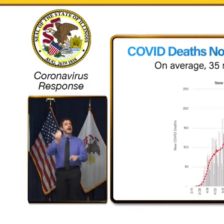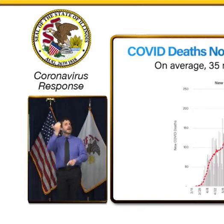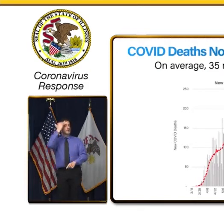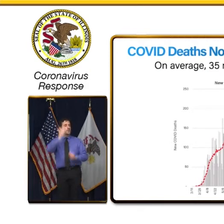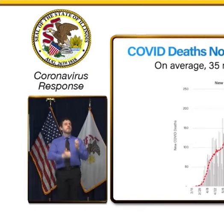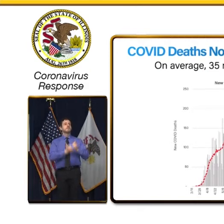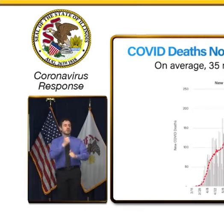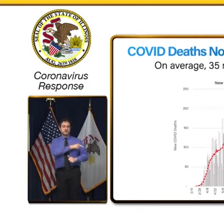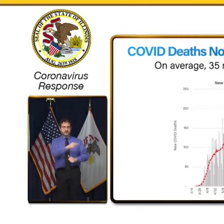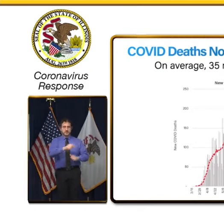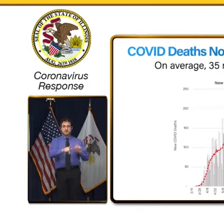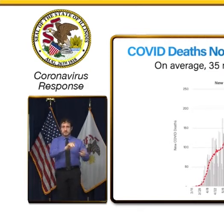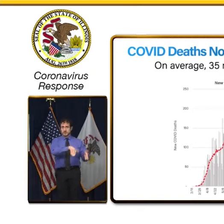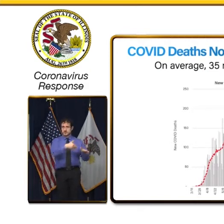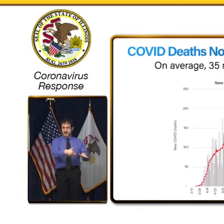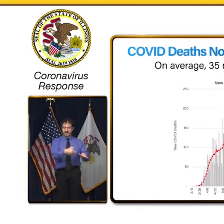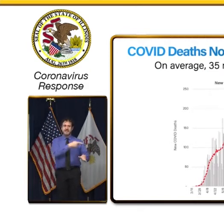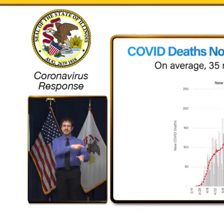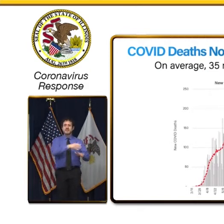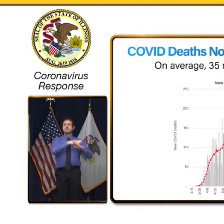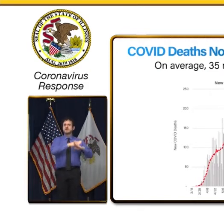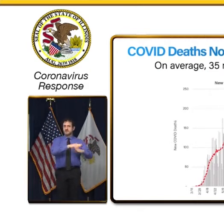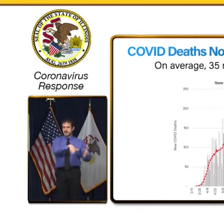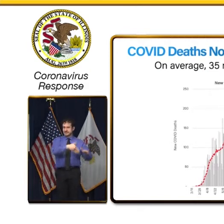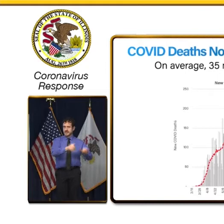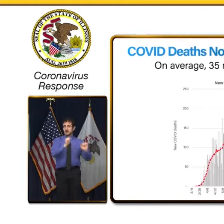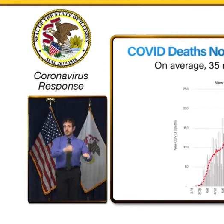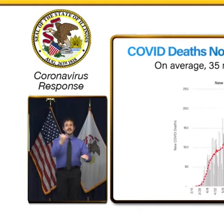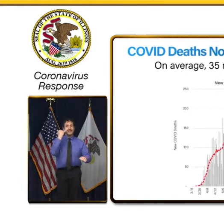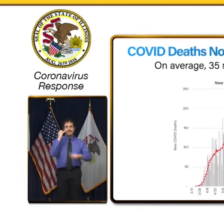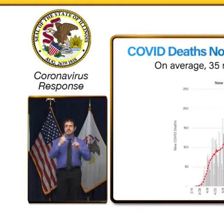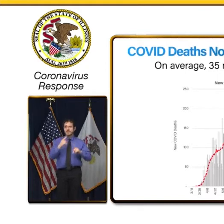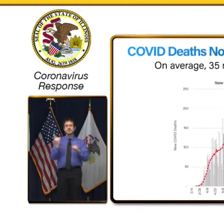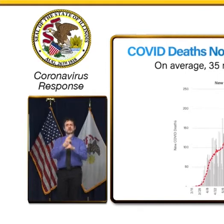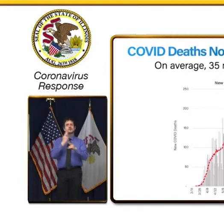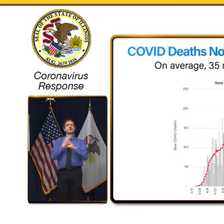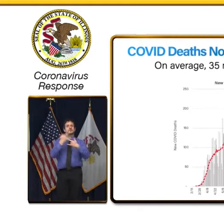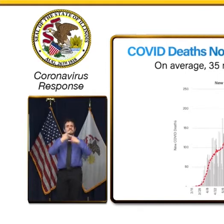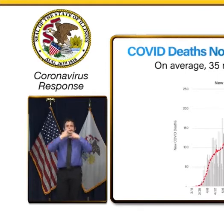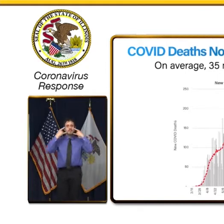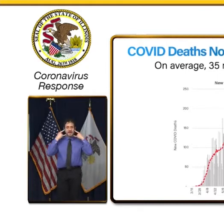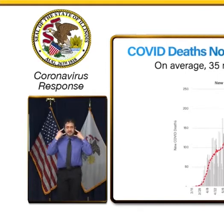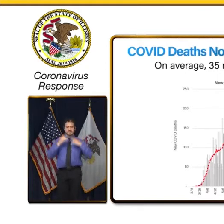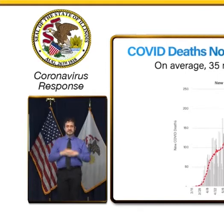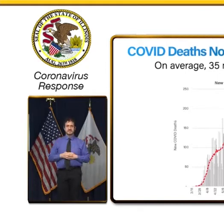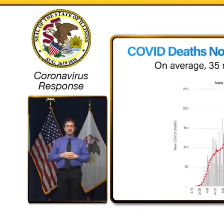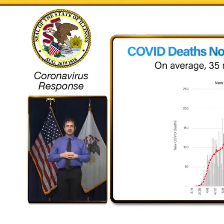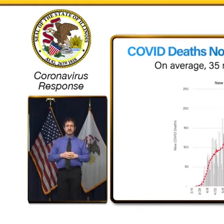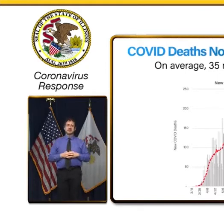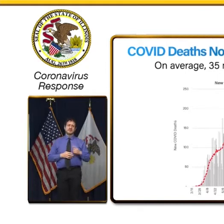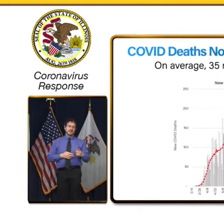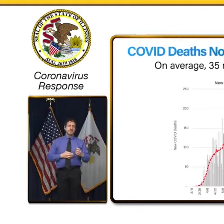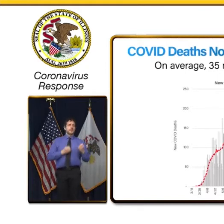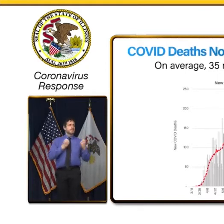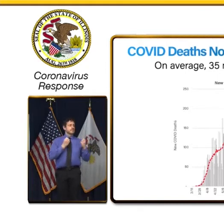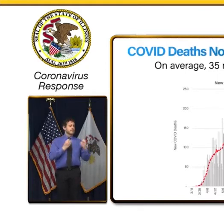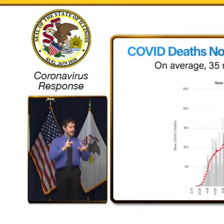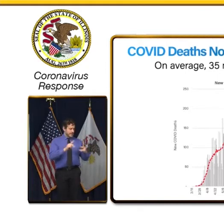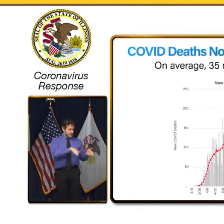if everyone would wear their masks. I can tell you they leave behind countless loved ones who are